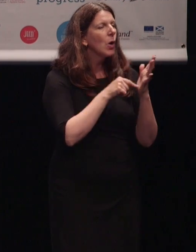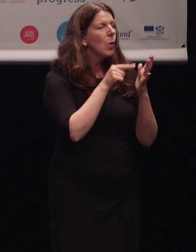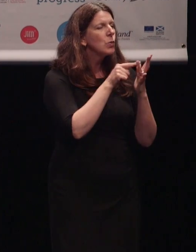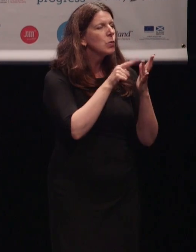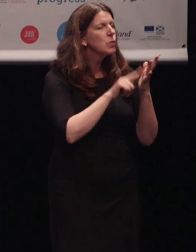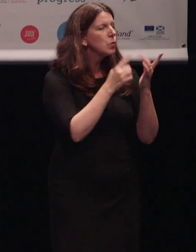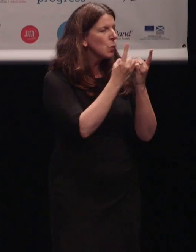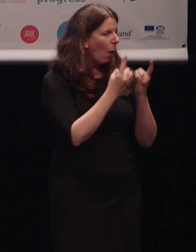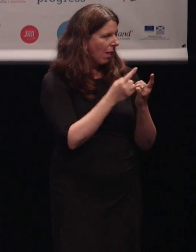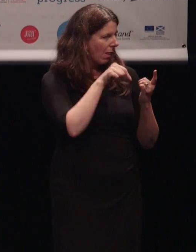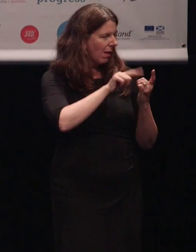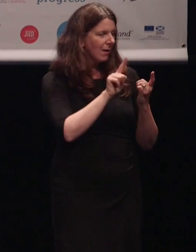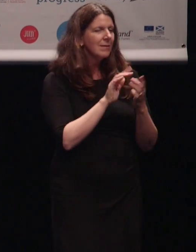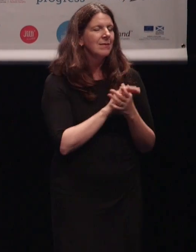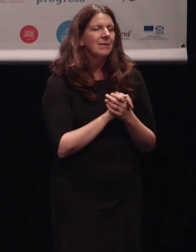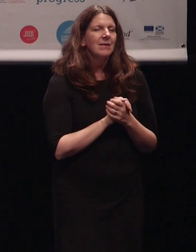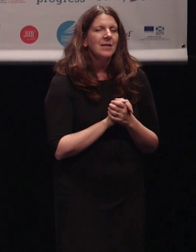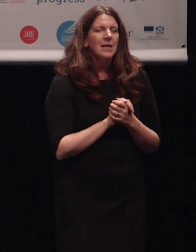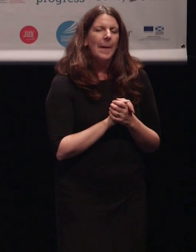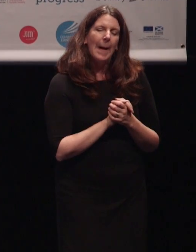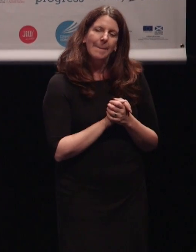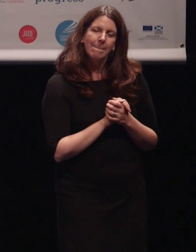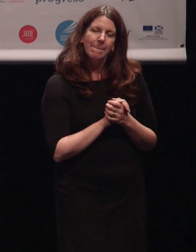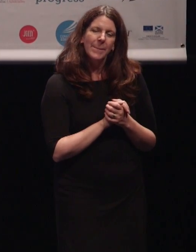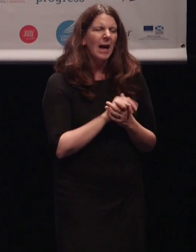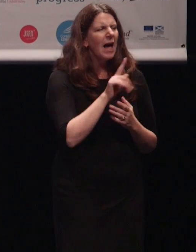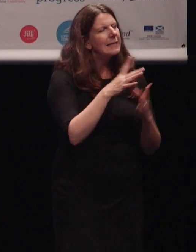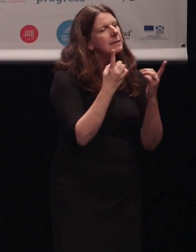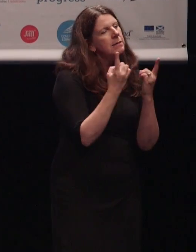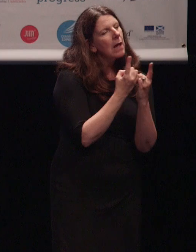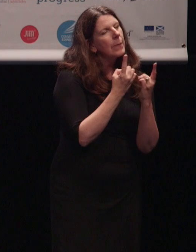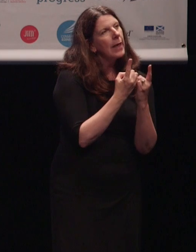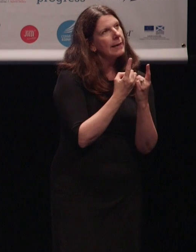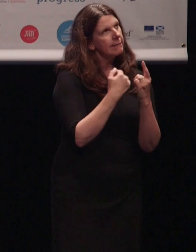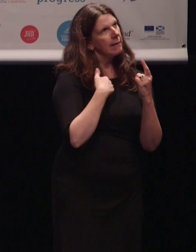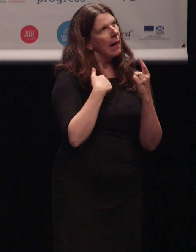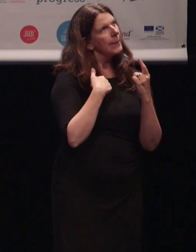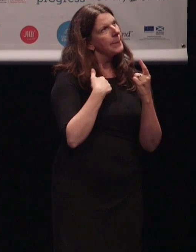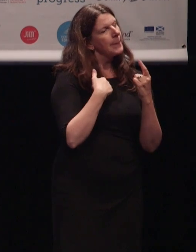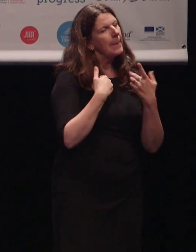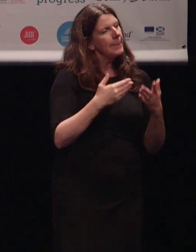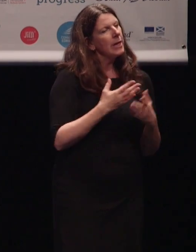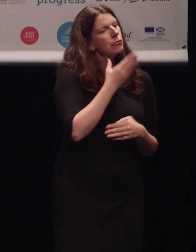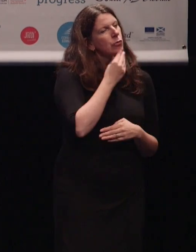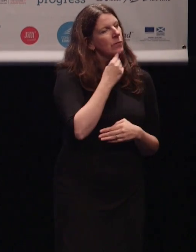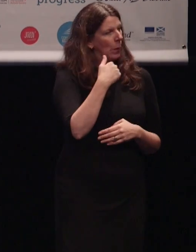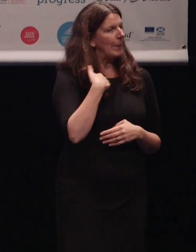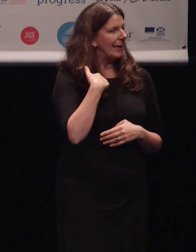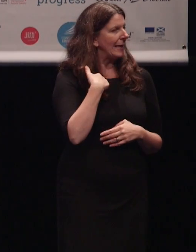think is useful, it has been very useful for me anyway, it's